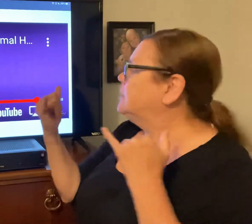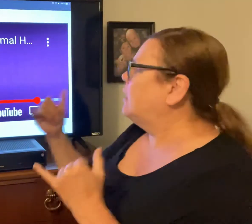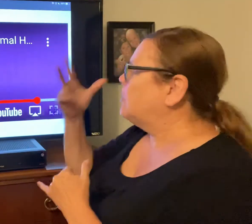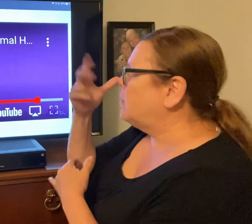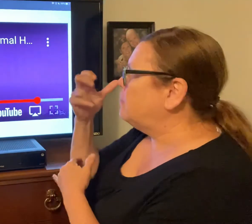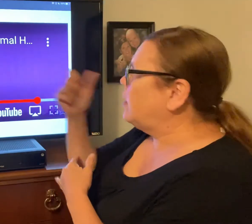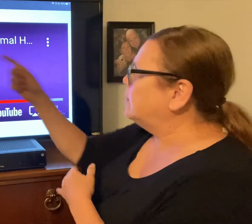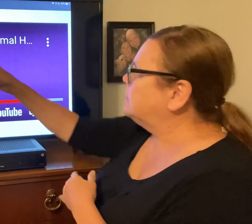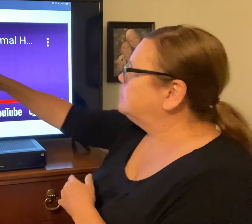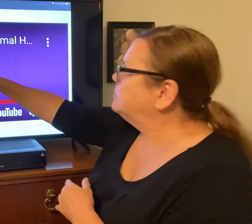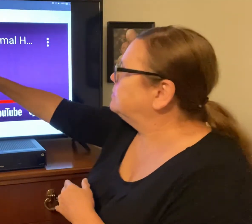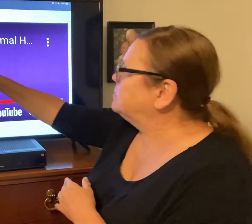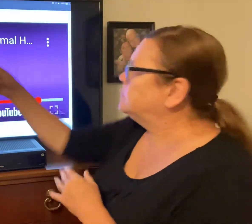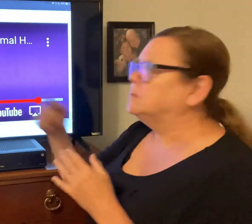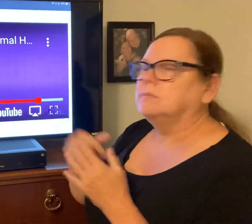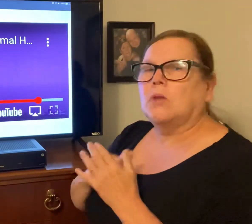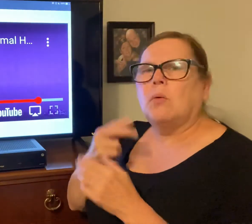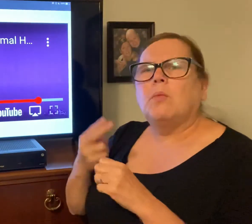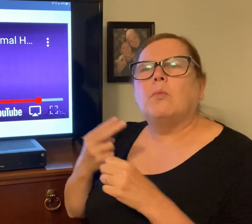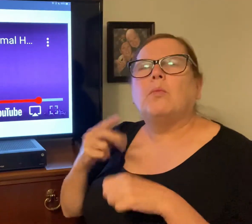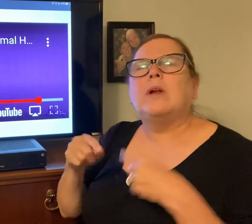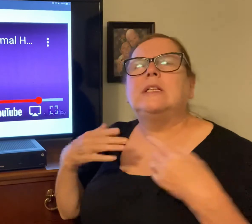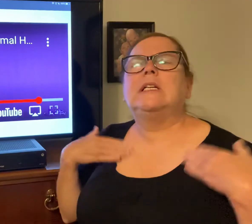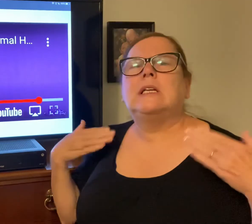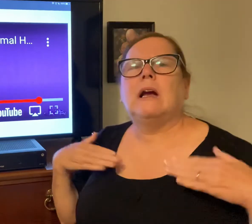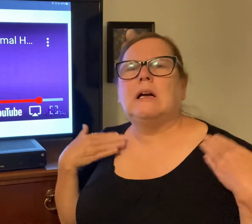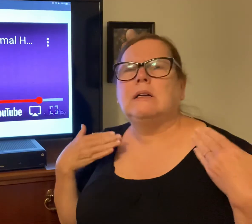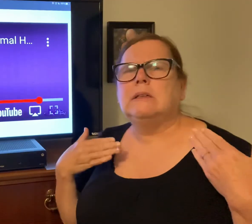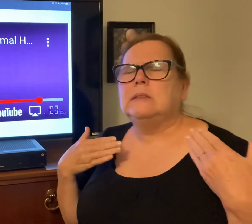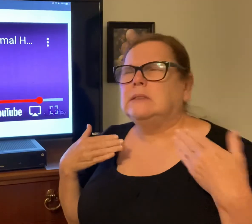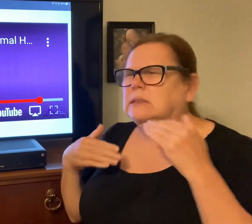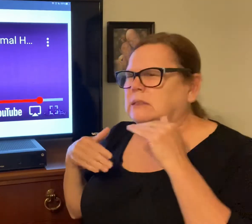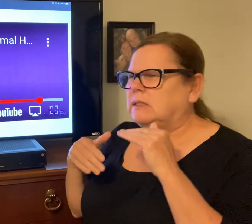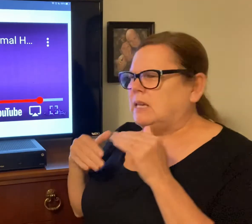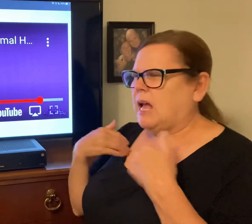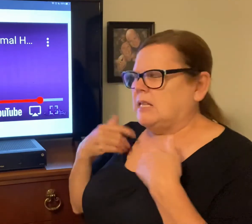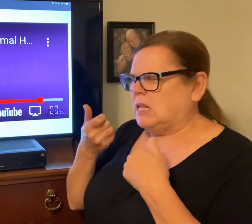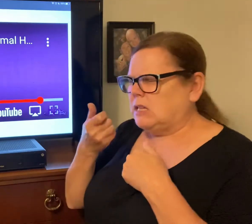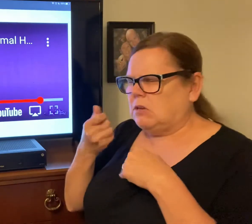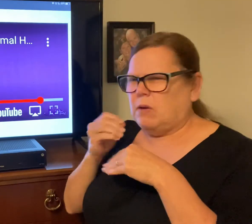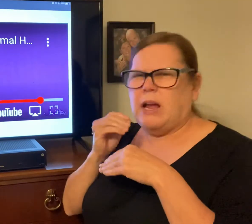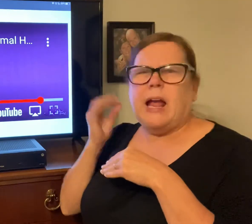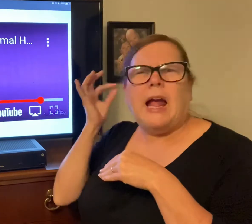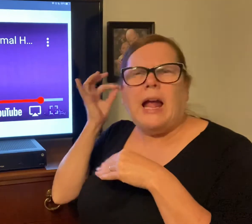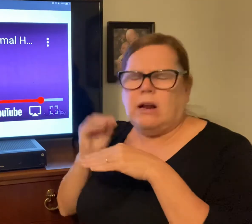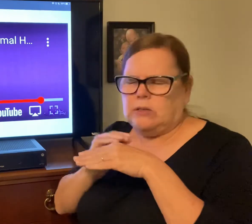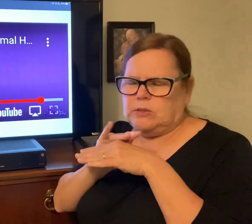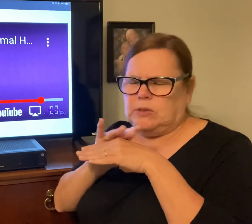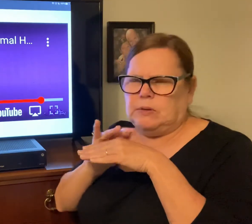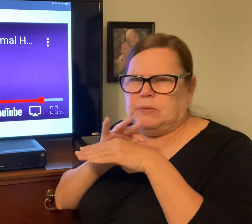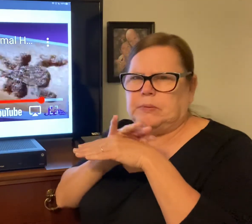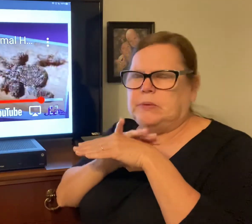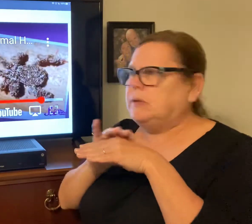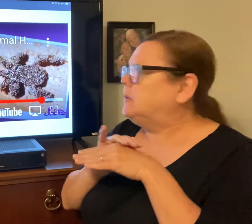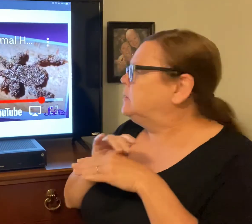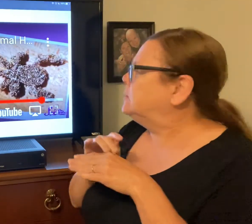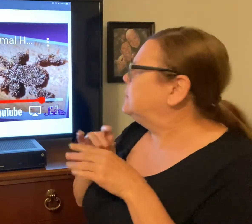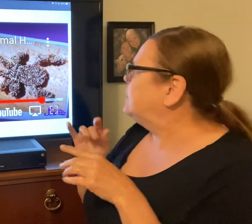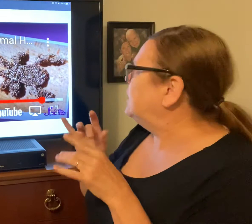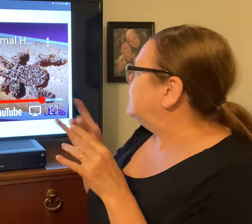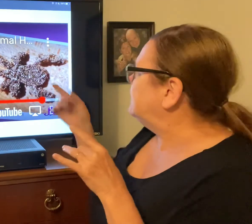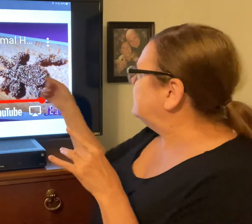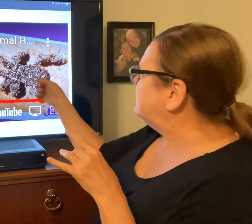called the masked hunter. When they're young, masked hunters are covered in tiny hairs. When it throws dust on top of its body, it sticks